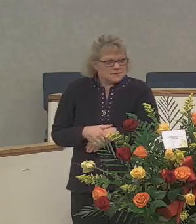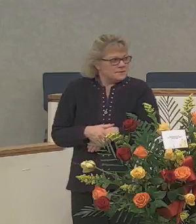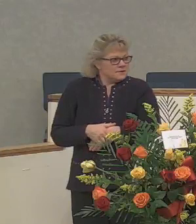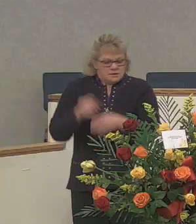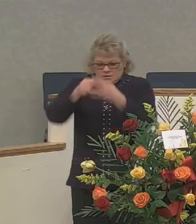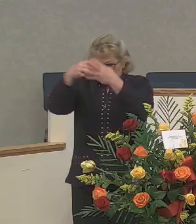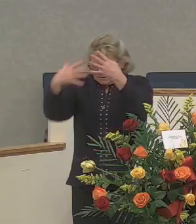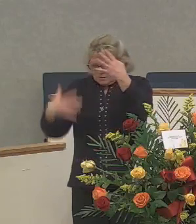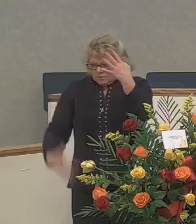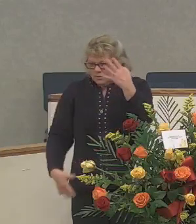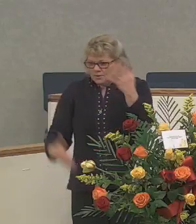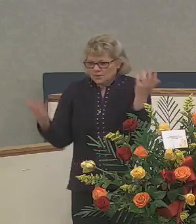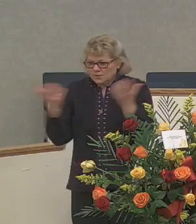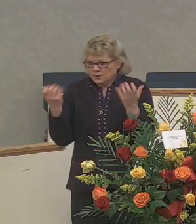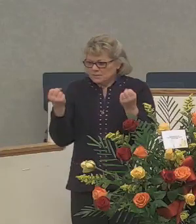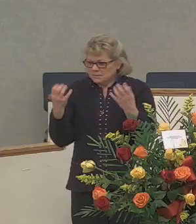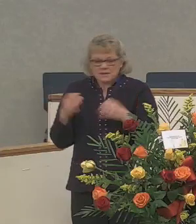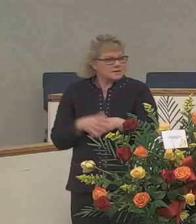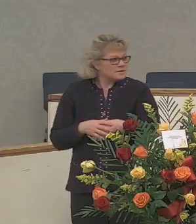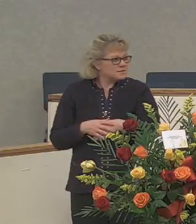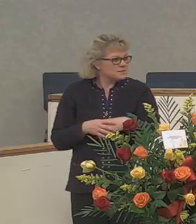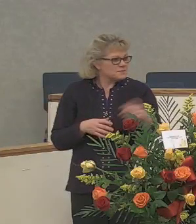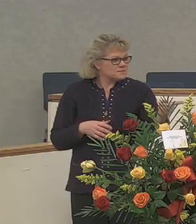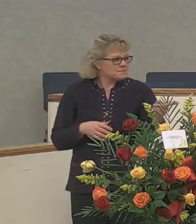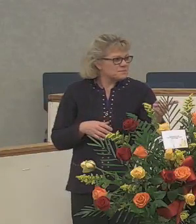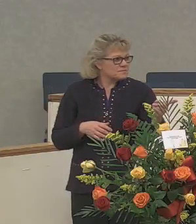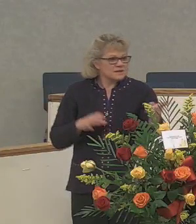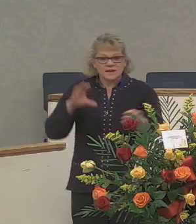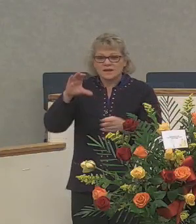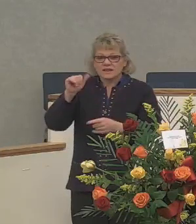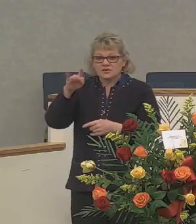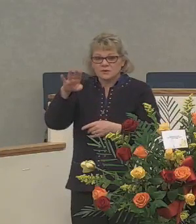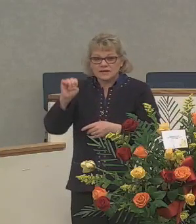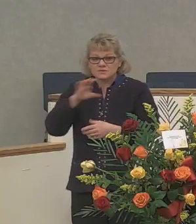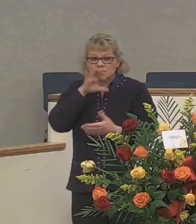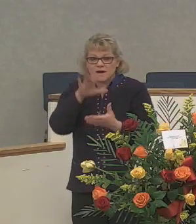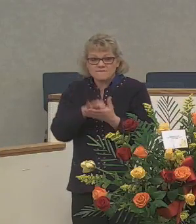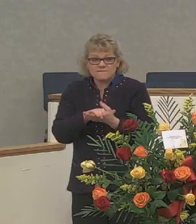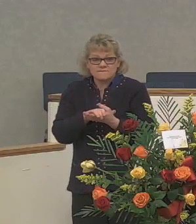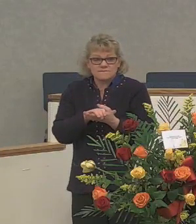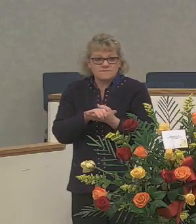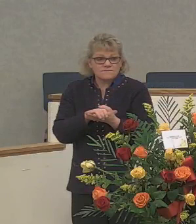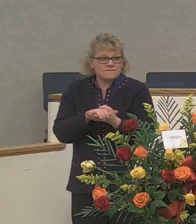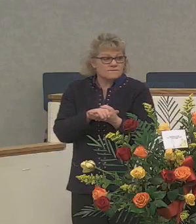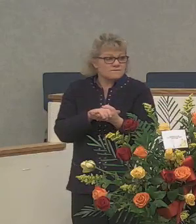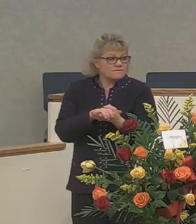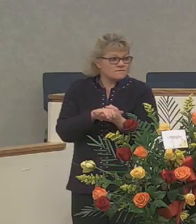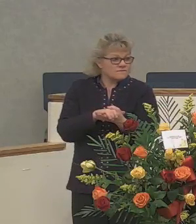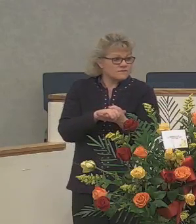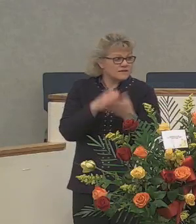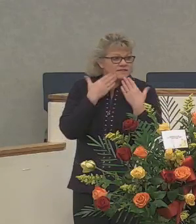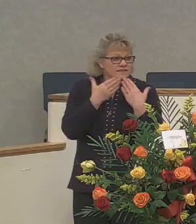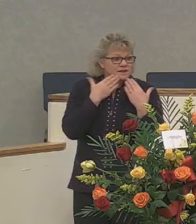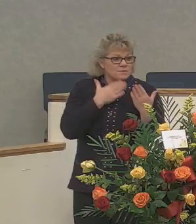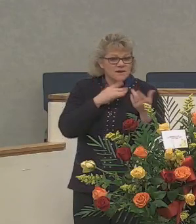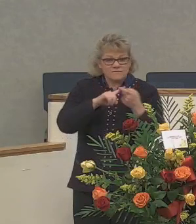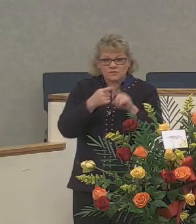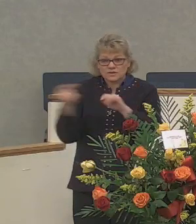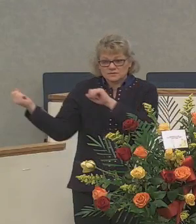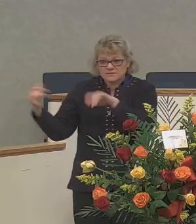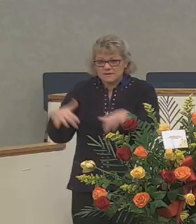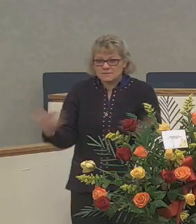Dear brother of Reverend David, Clarice, my dear wife, thank you, my friends, for coming